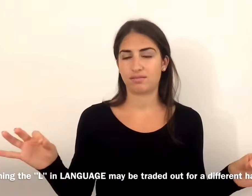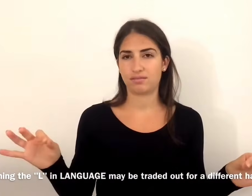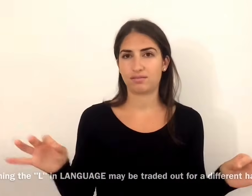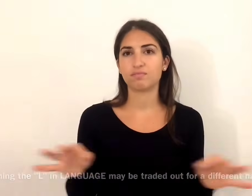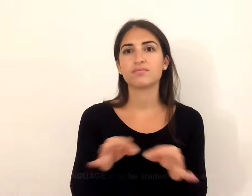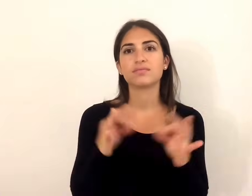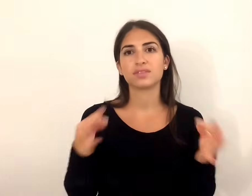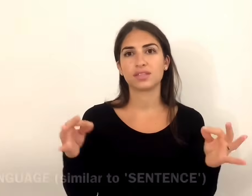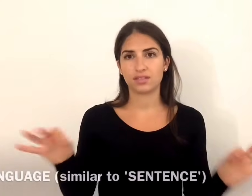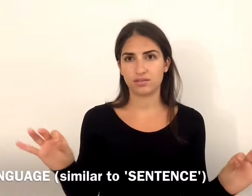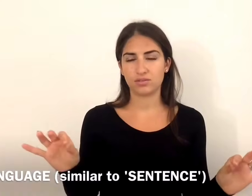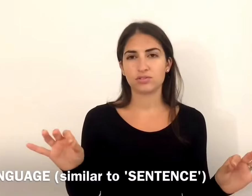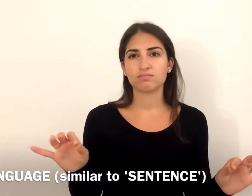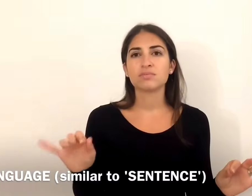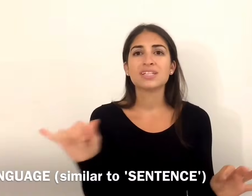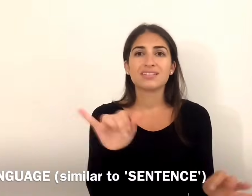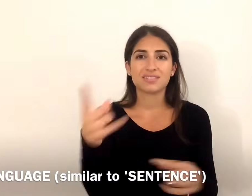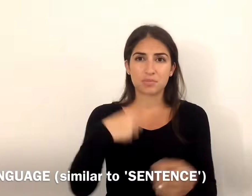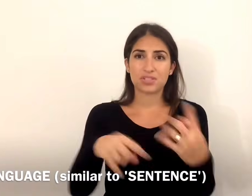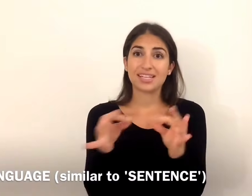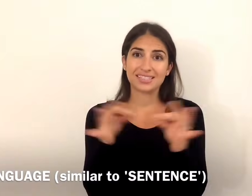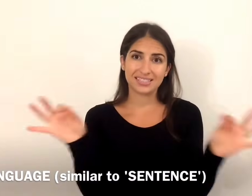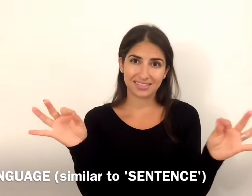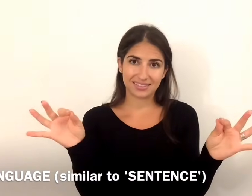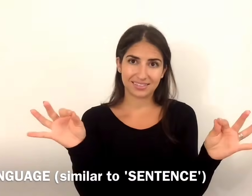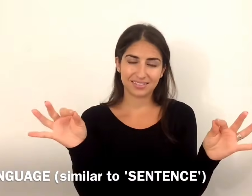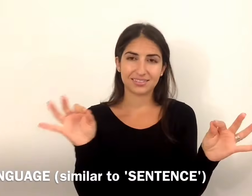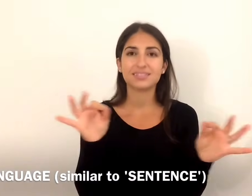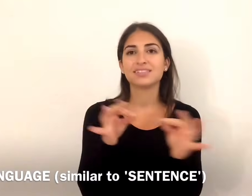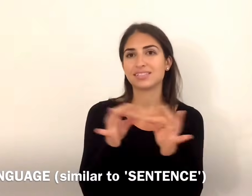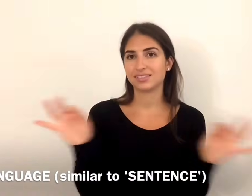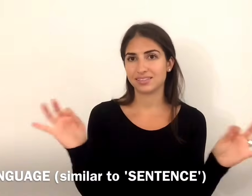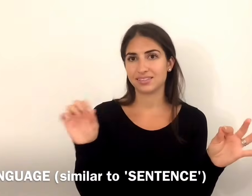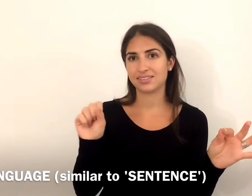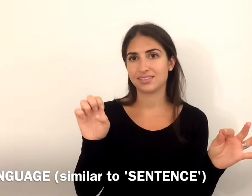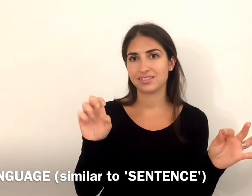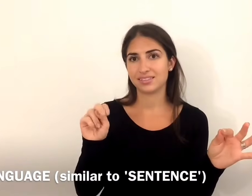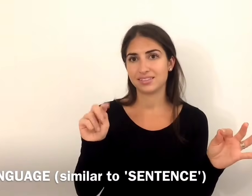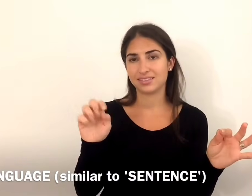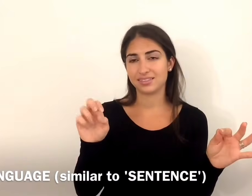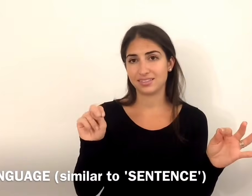hand shape. Language, similar to the sign sentence, language.